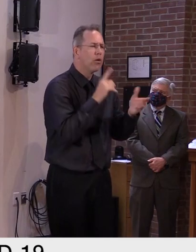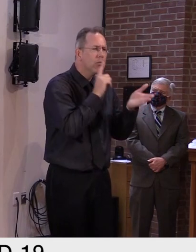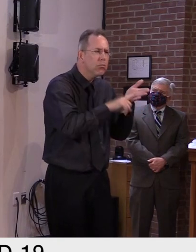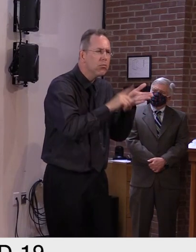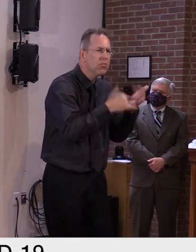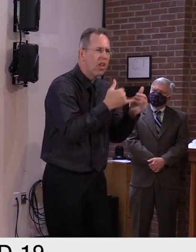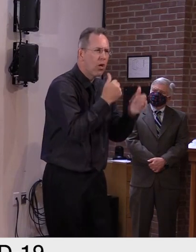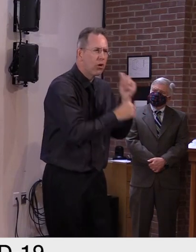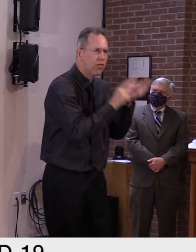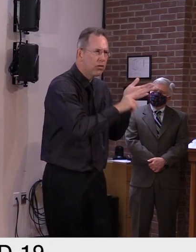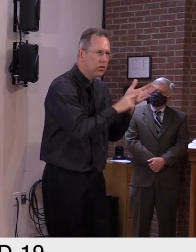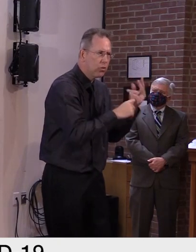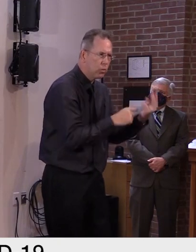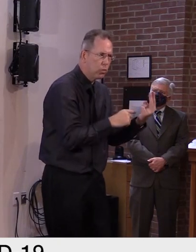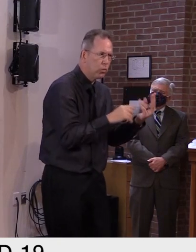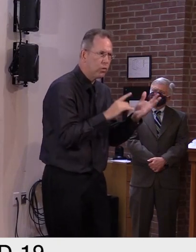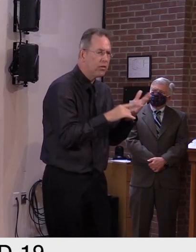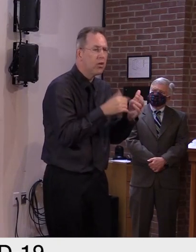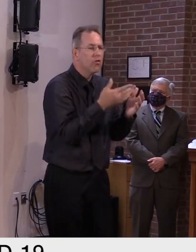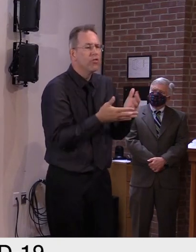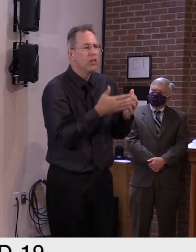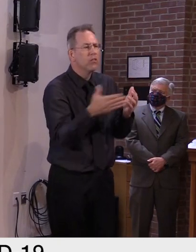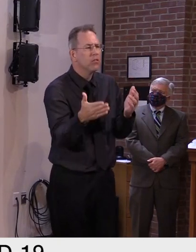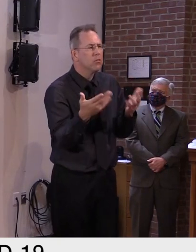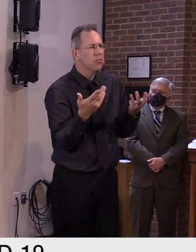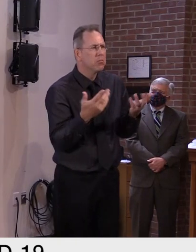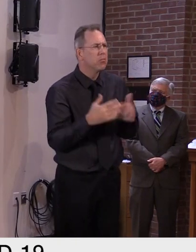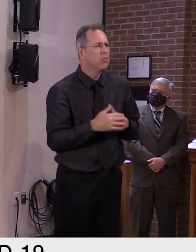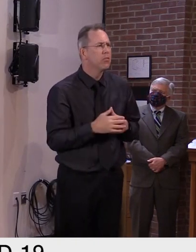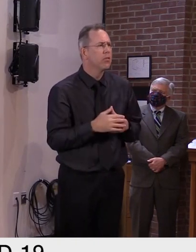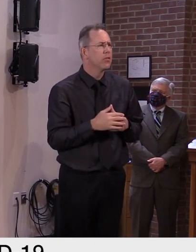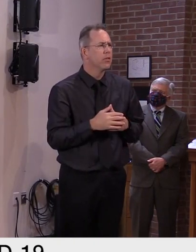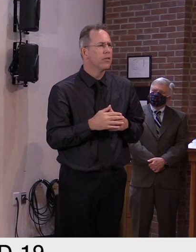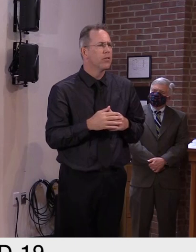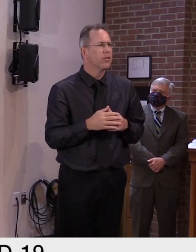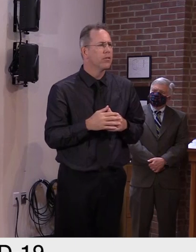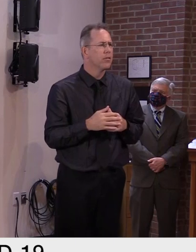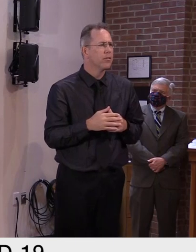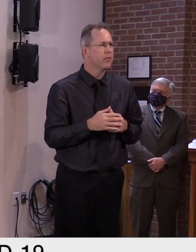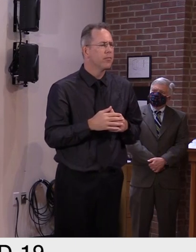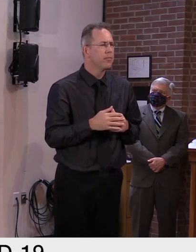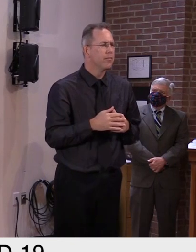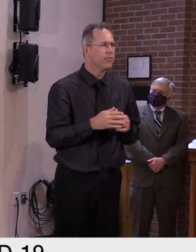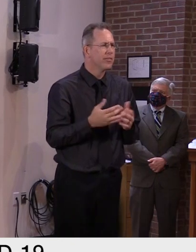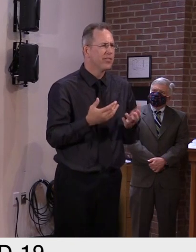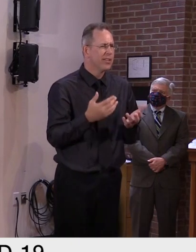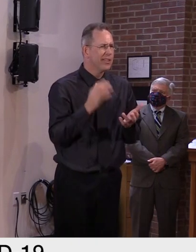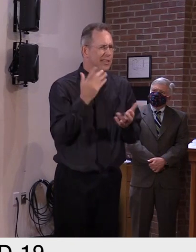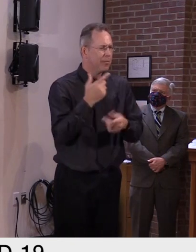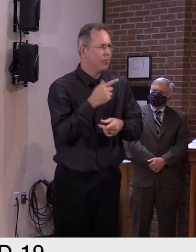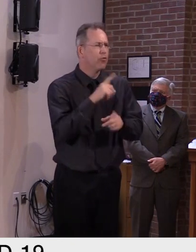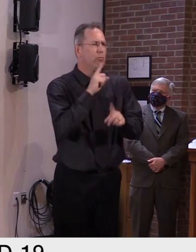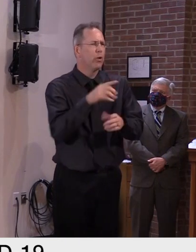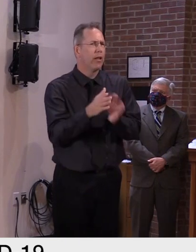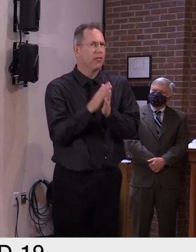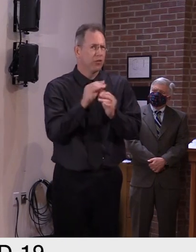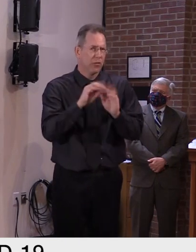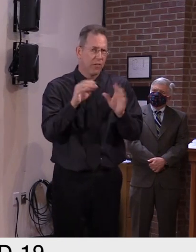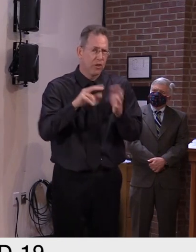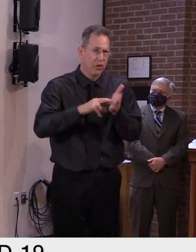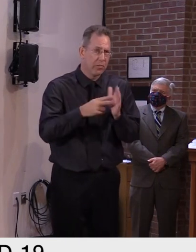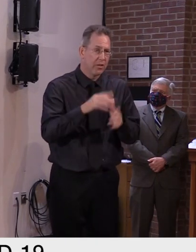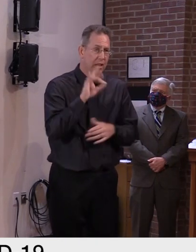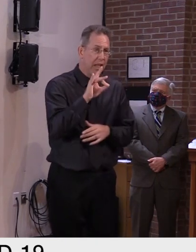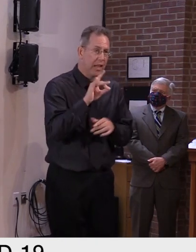So it says 2 active, 8 under investigation, with 13 cases. Yeah, so those are missing. Yeah,